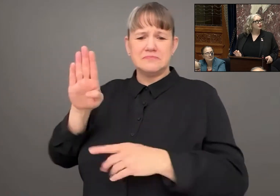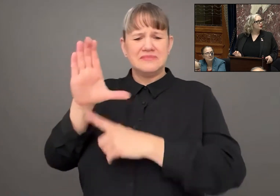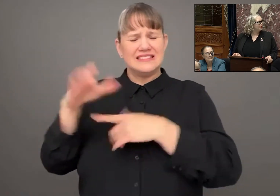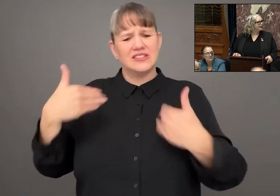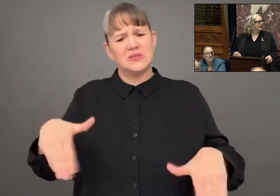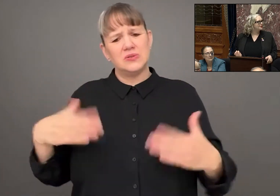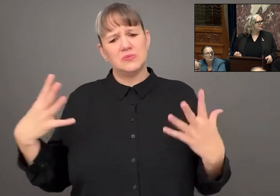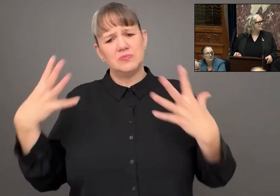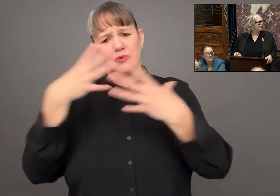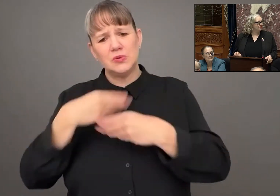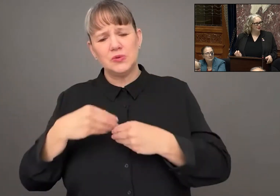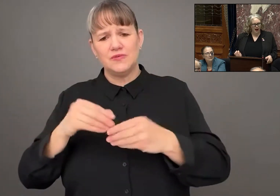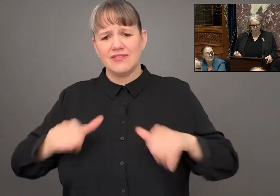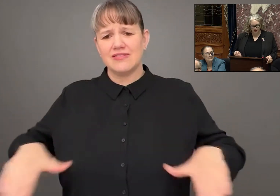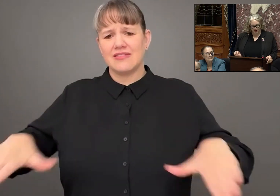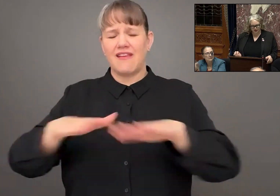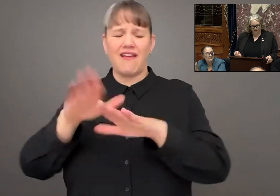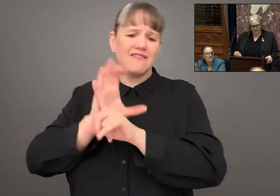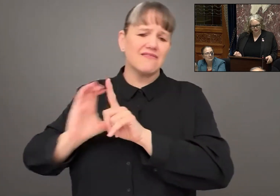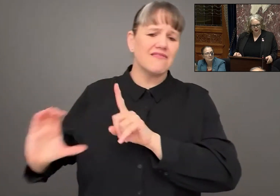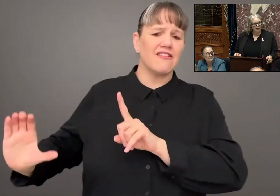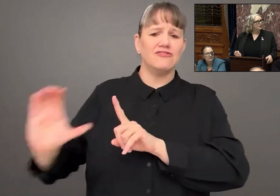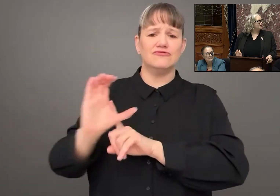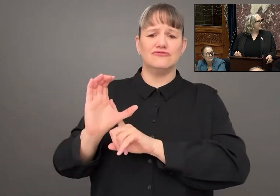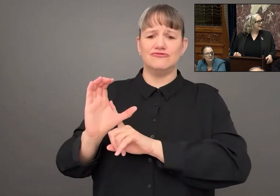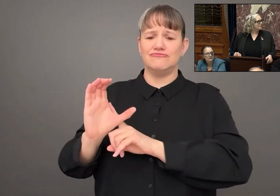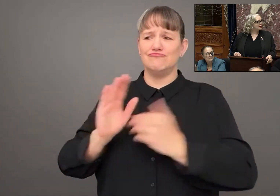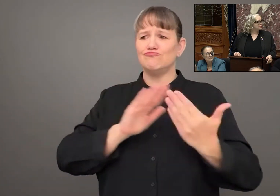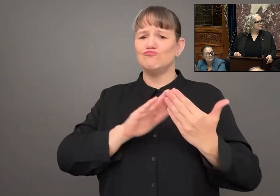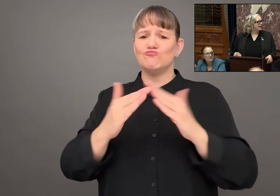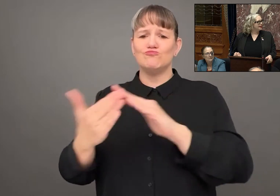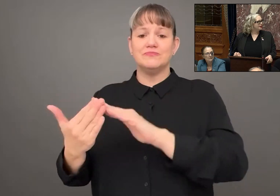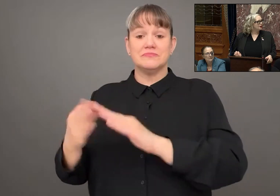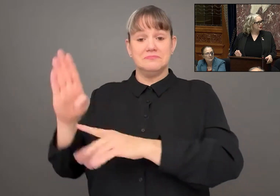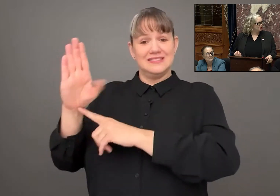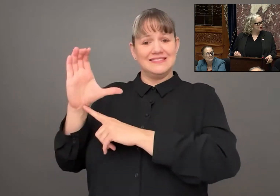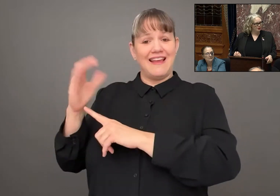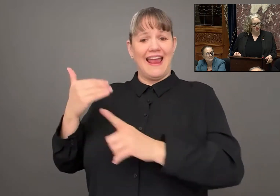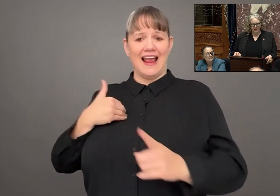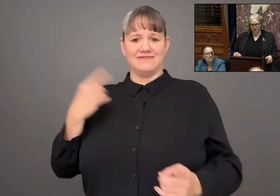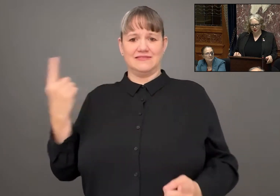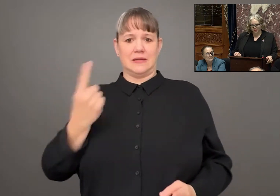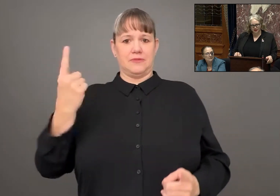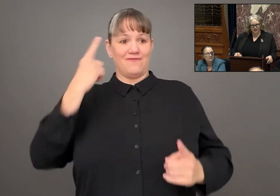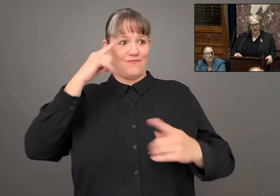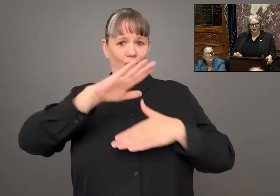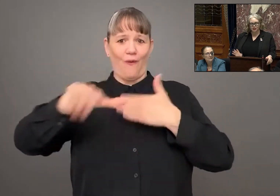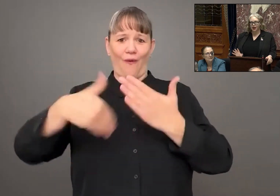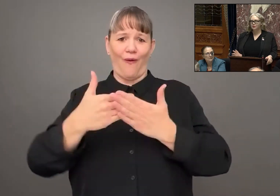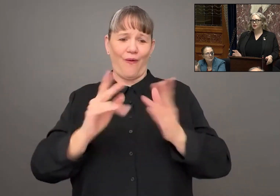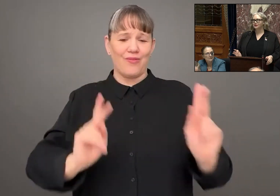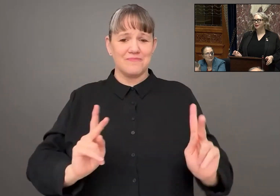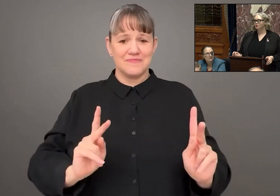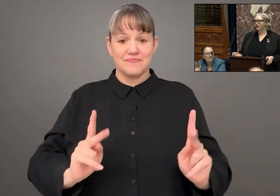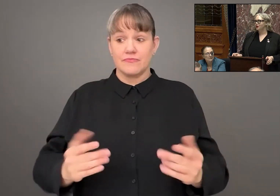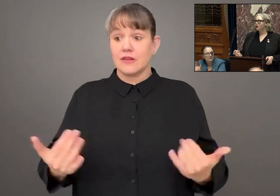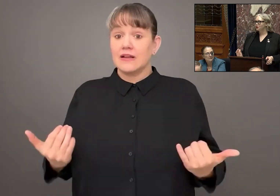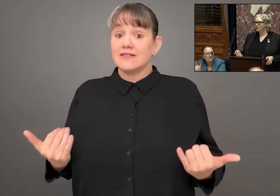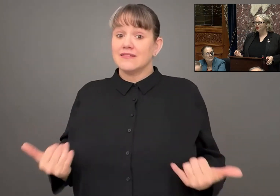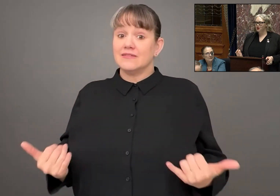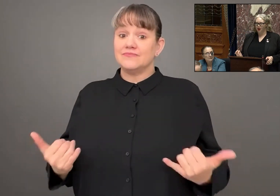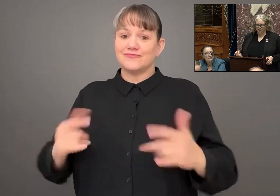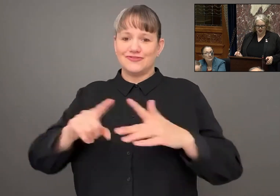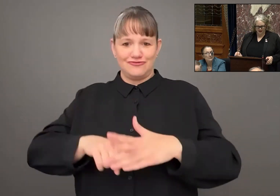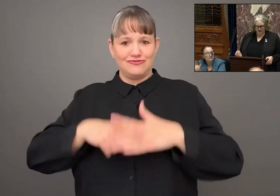Columbia truly has something for everyone. Today marks the beginning of Tourism Week here in BC and a time to celebrate